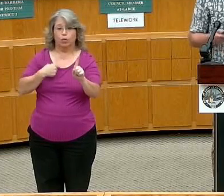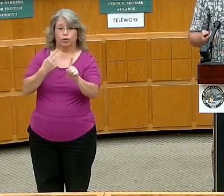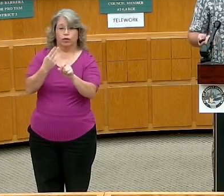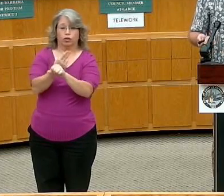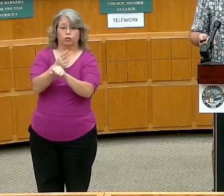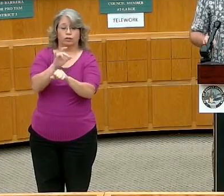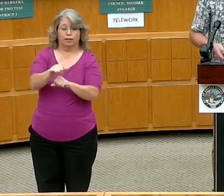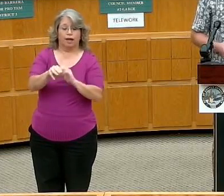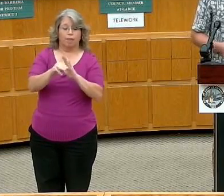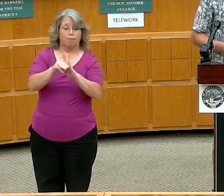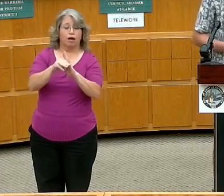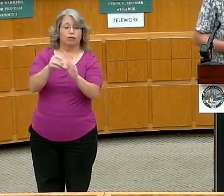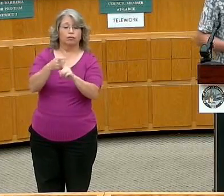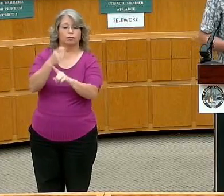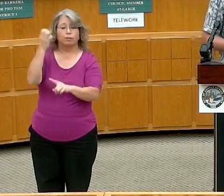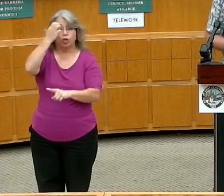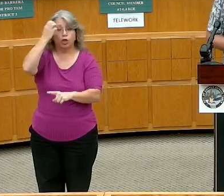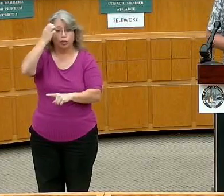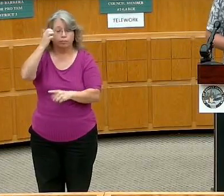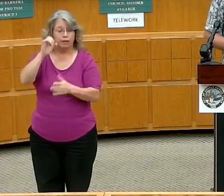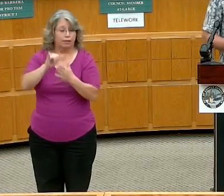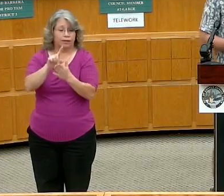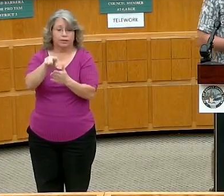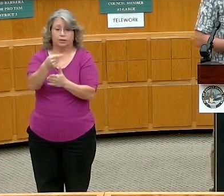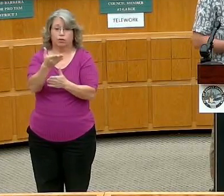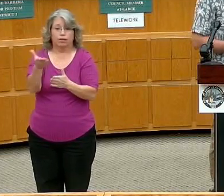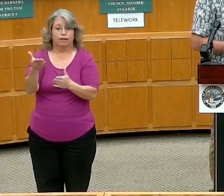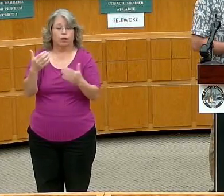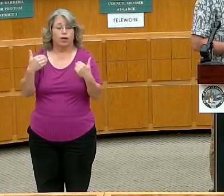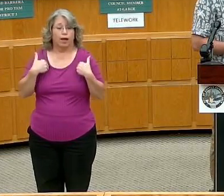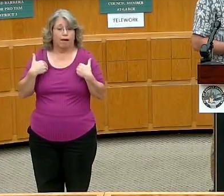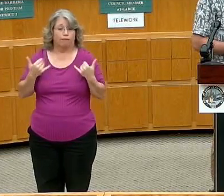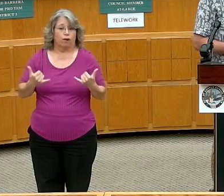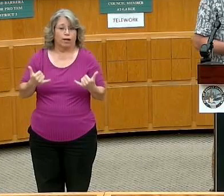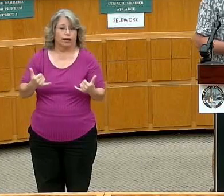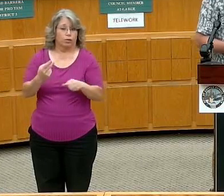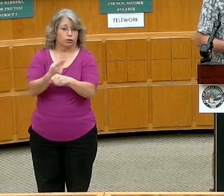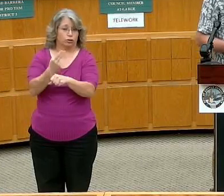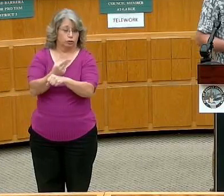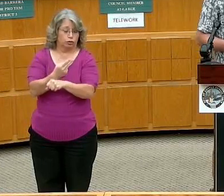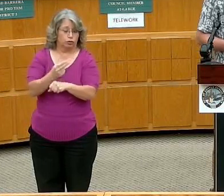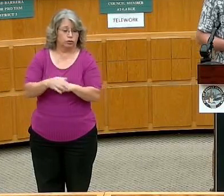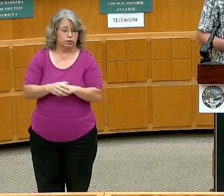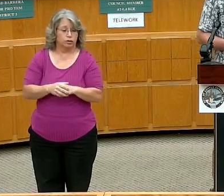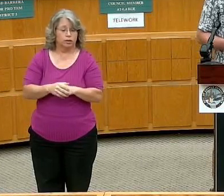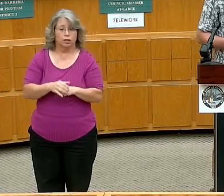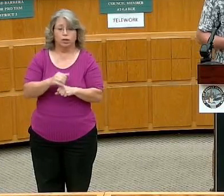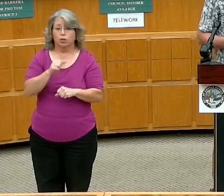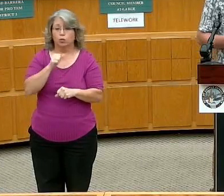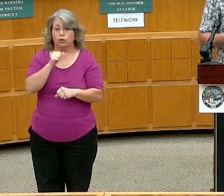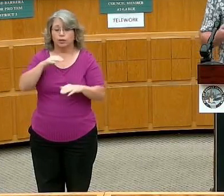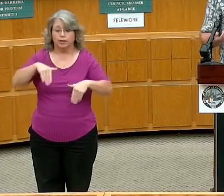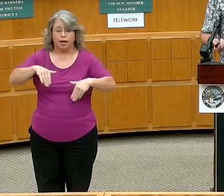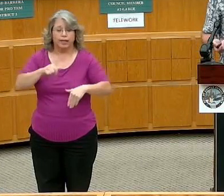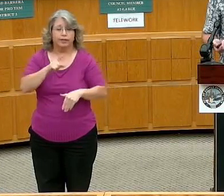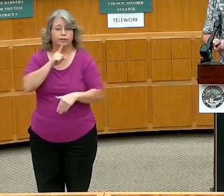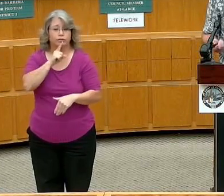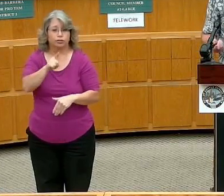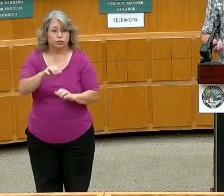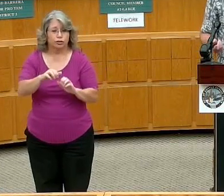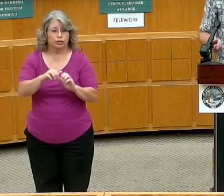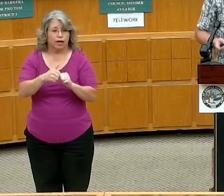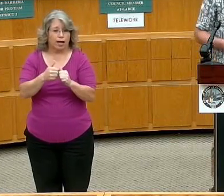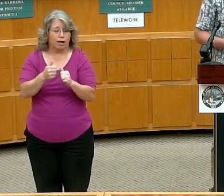but it's the only one that's available in the world right now. And we're not sure how it's different here. We're hoping that maybe we can use cell